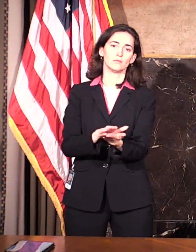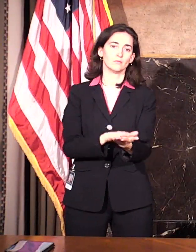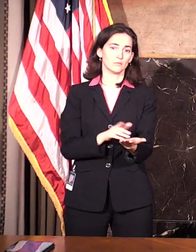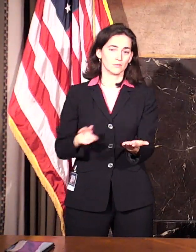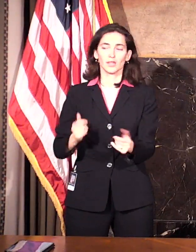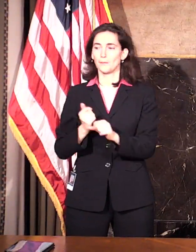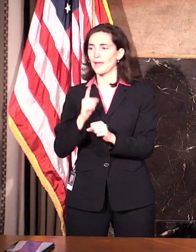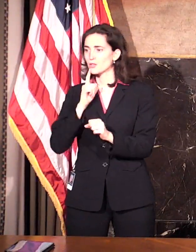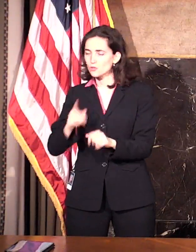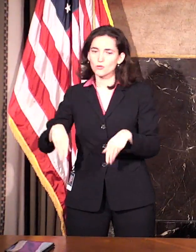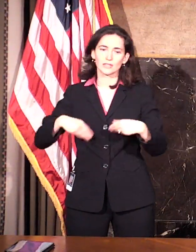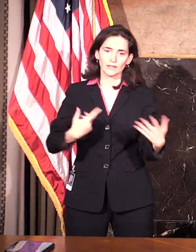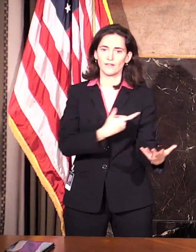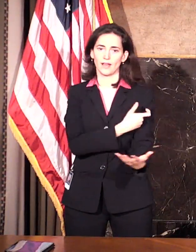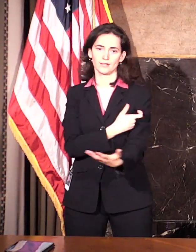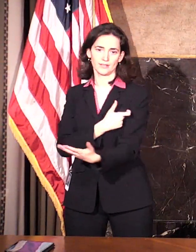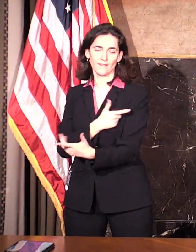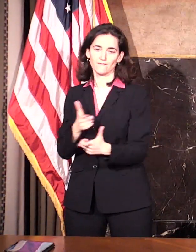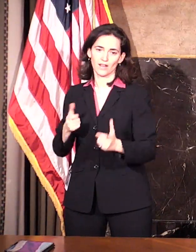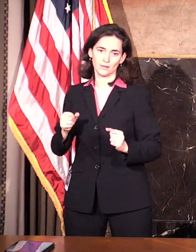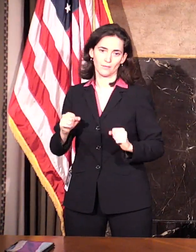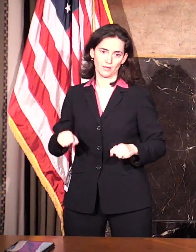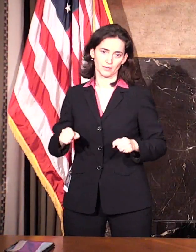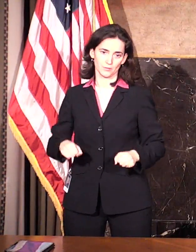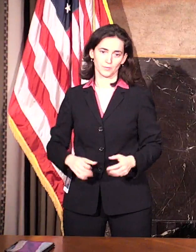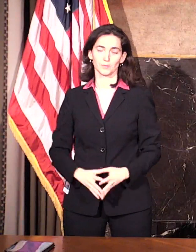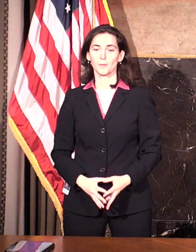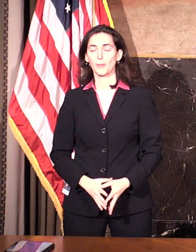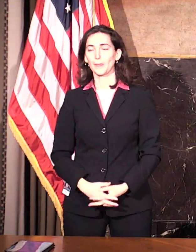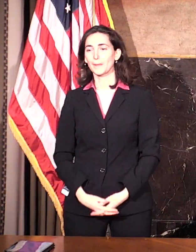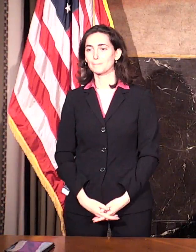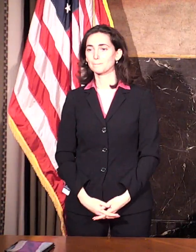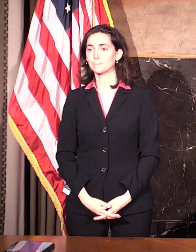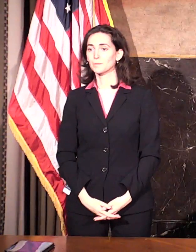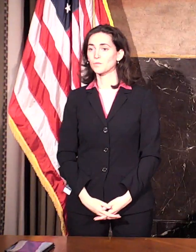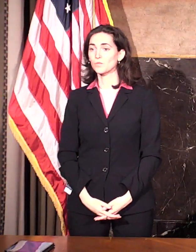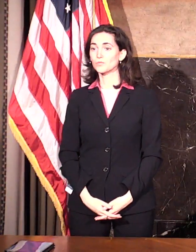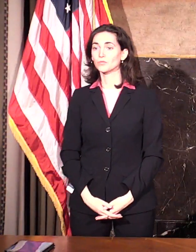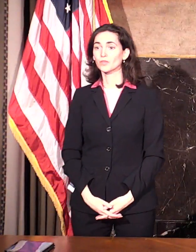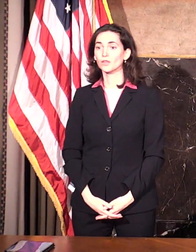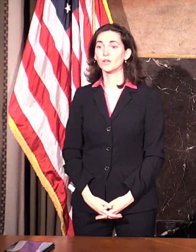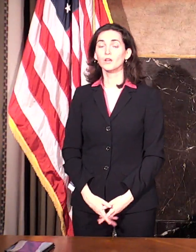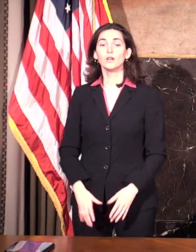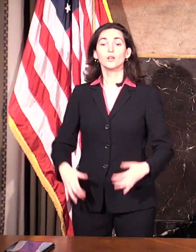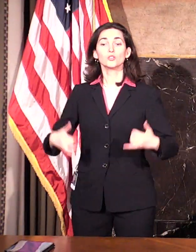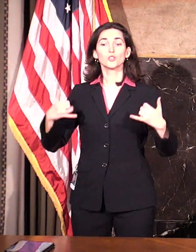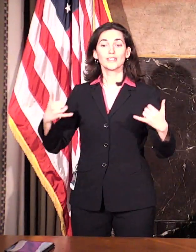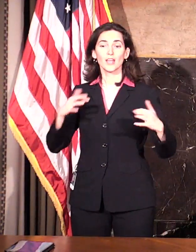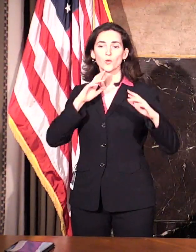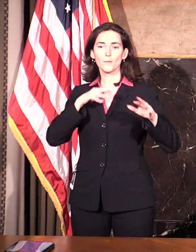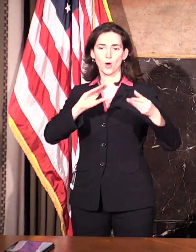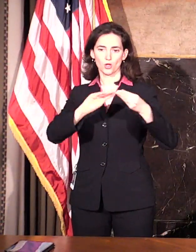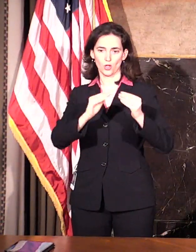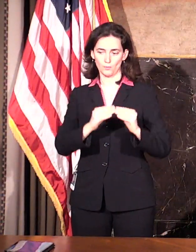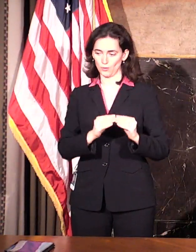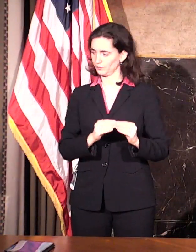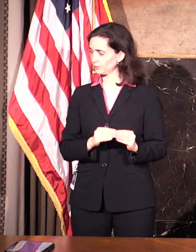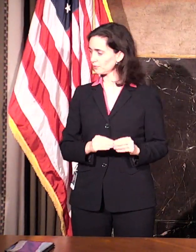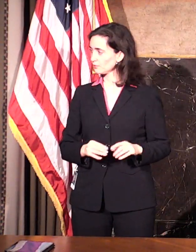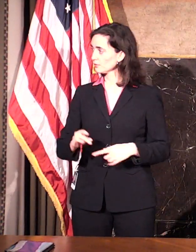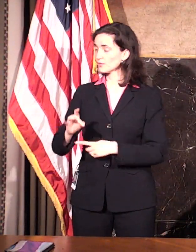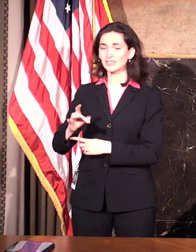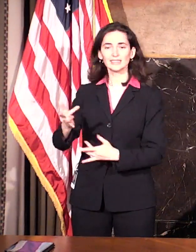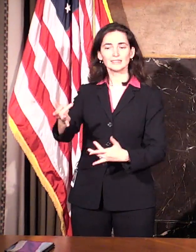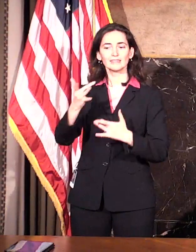sure people can get vaccinated as quickly as possible. As far as today's numbers, we're reporting 832 new